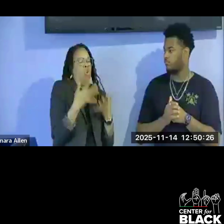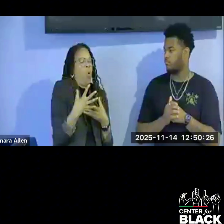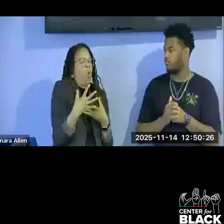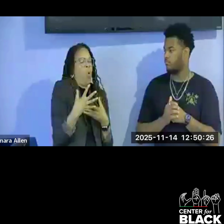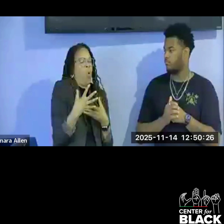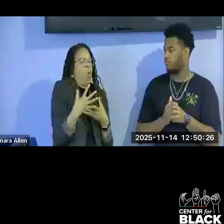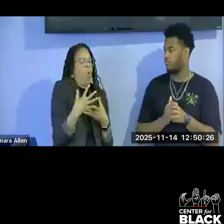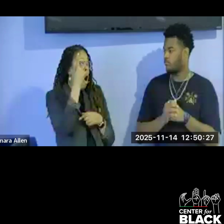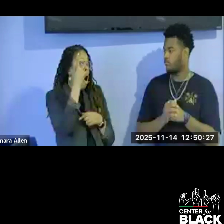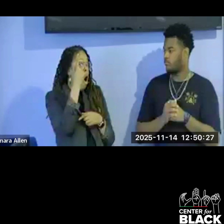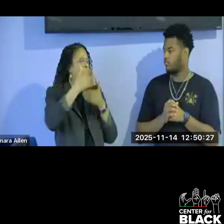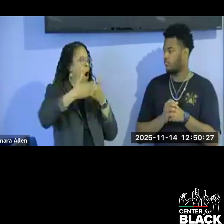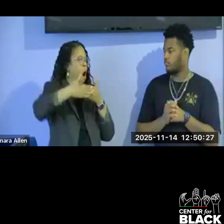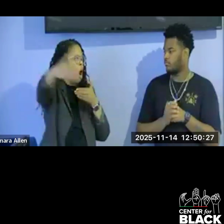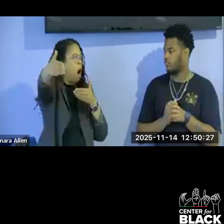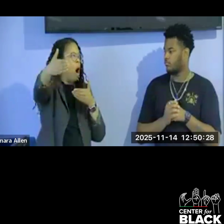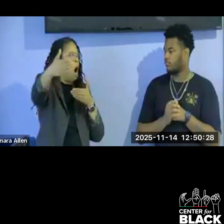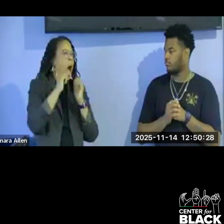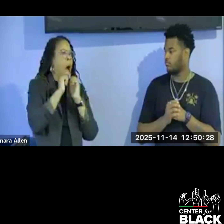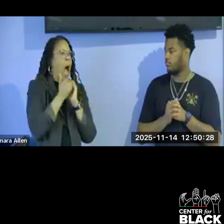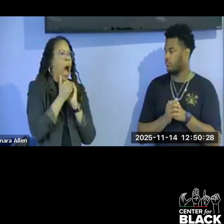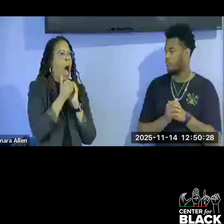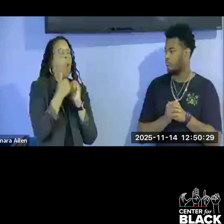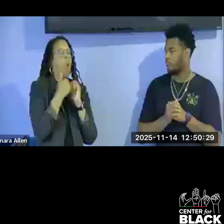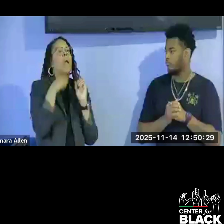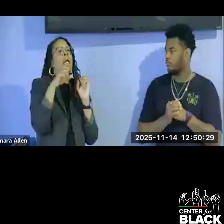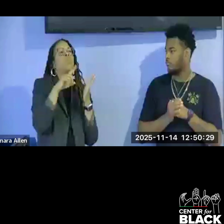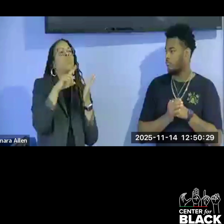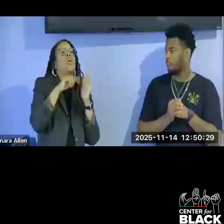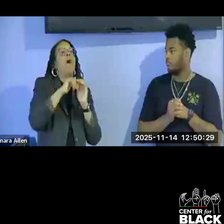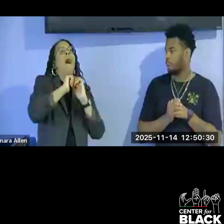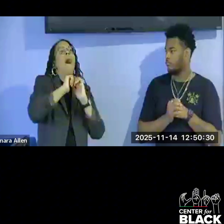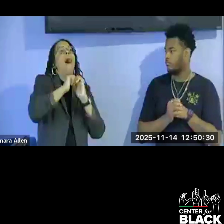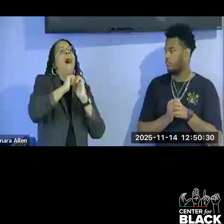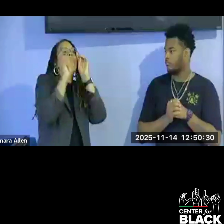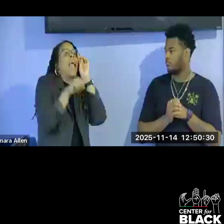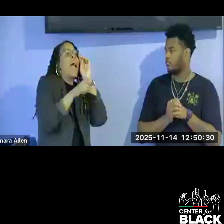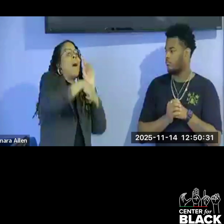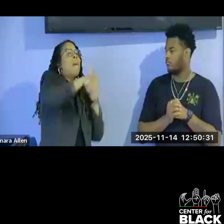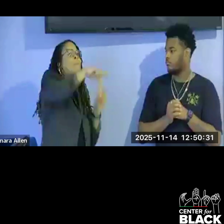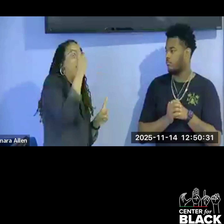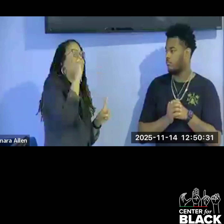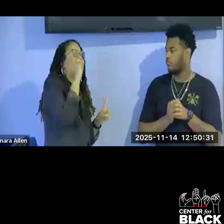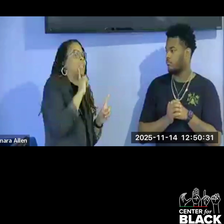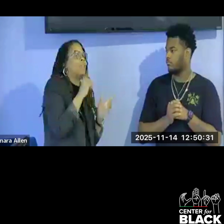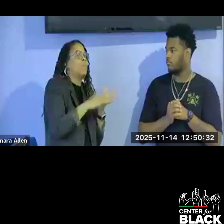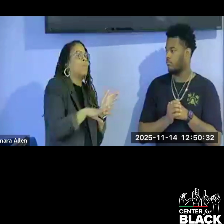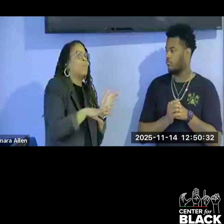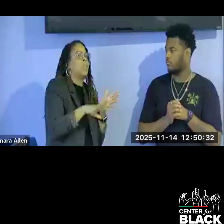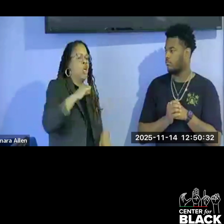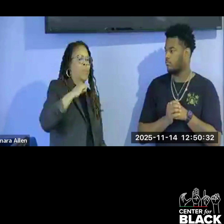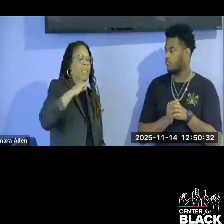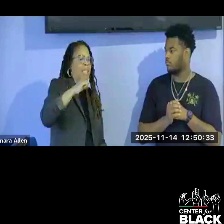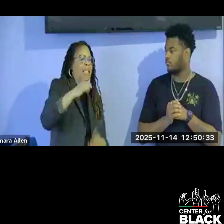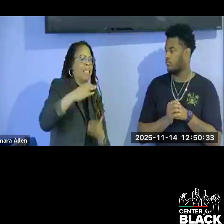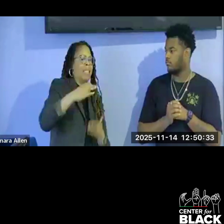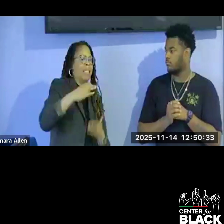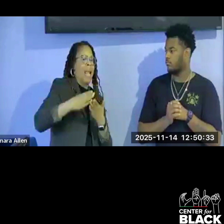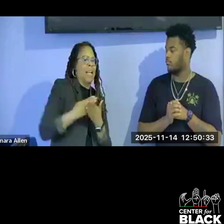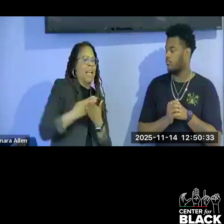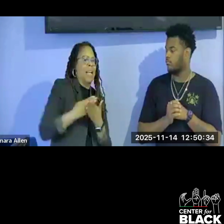peers can contribute to that as well. And so with that, we can think